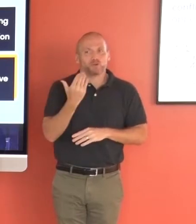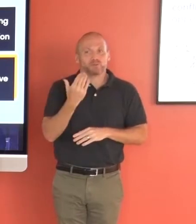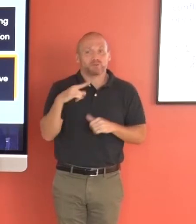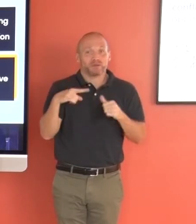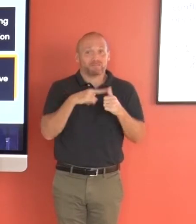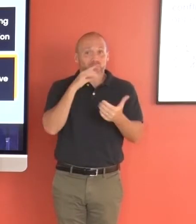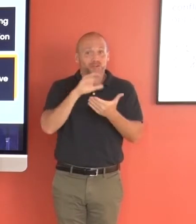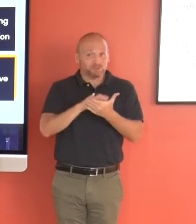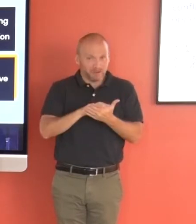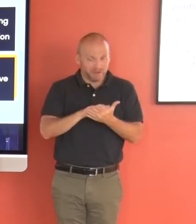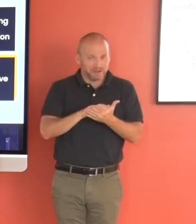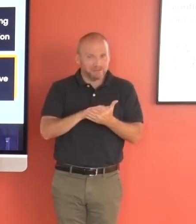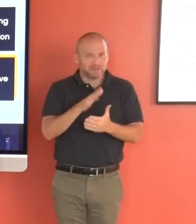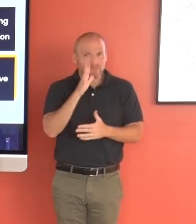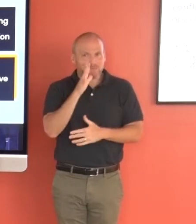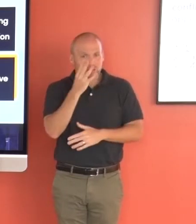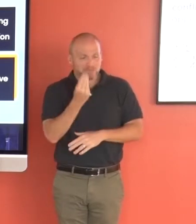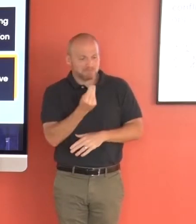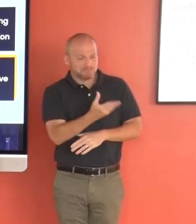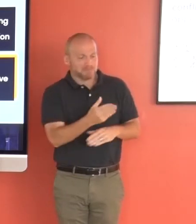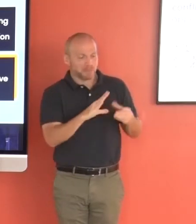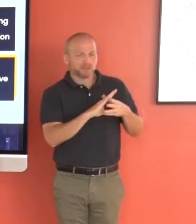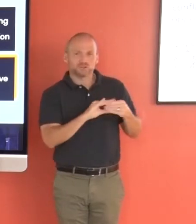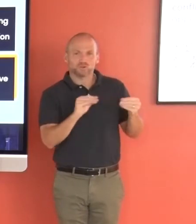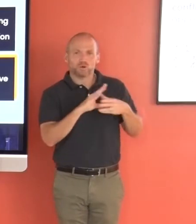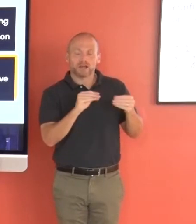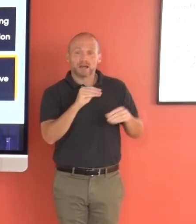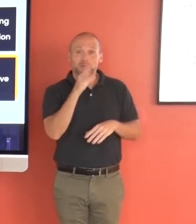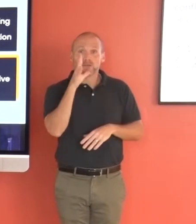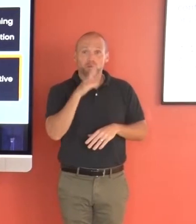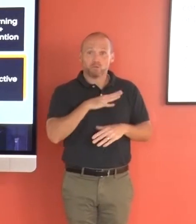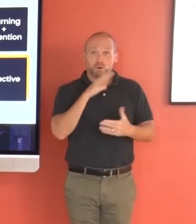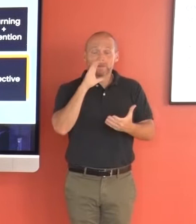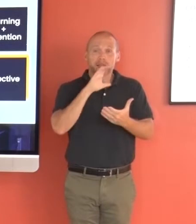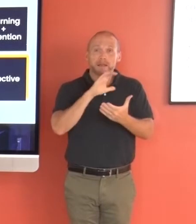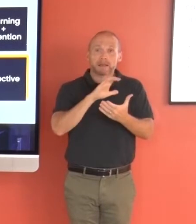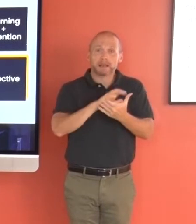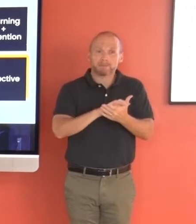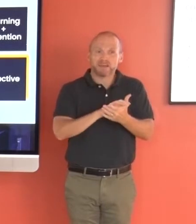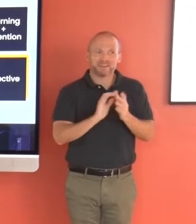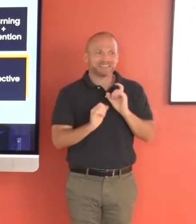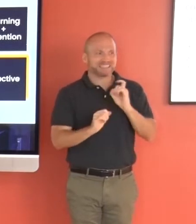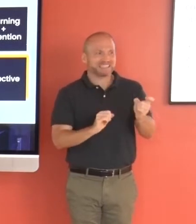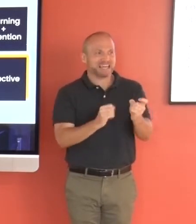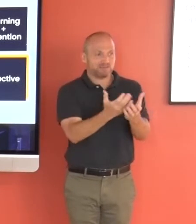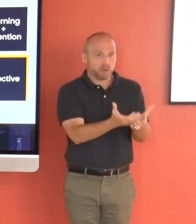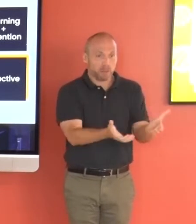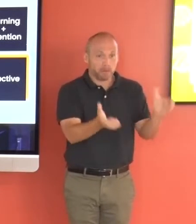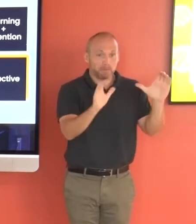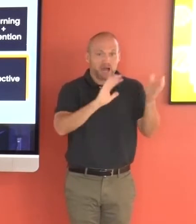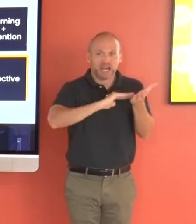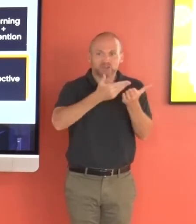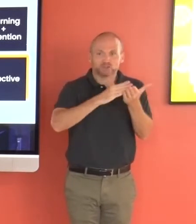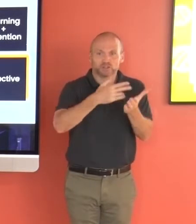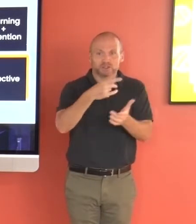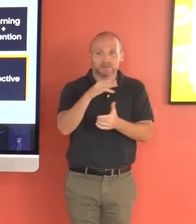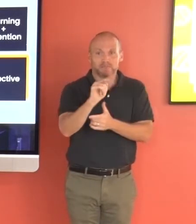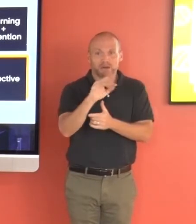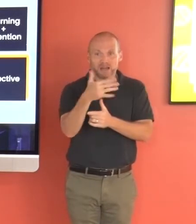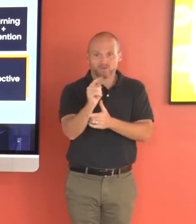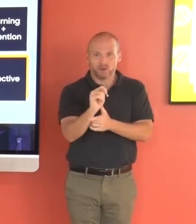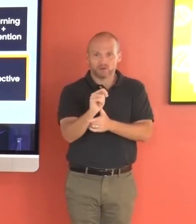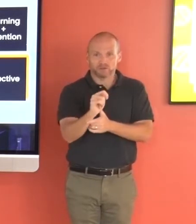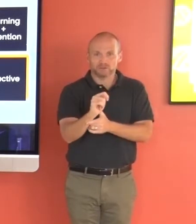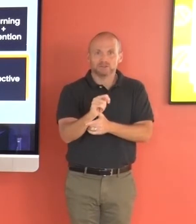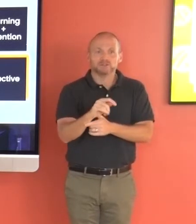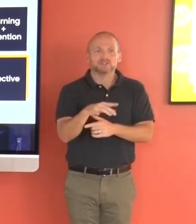got married. She told me the story about the woman getting married, and they gave her the pot to cook a pot roast in. And she said,